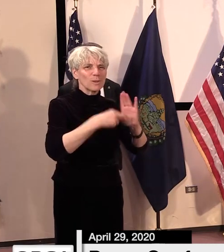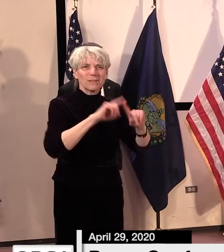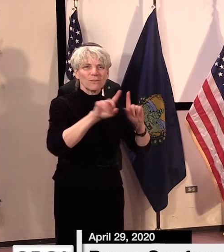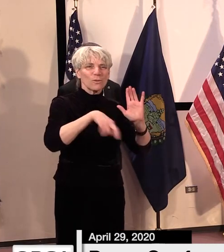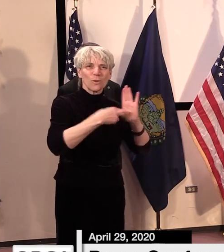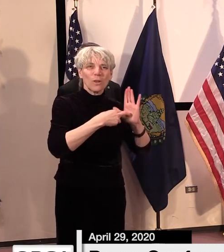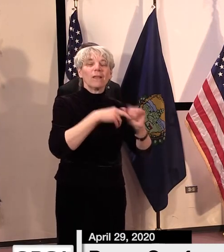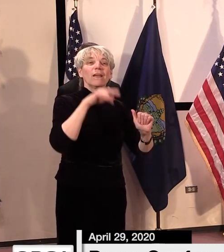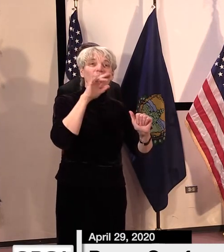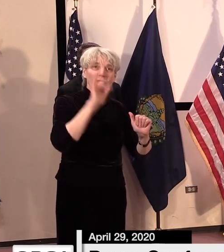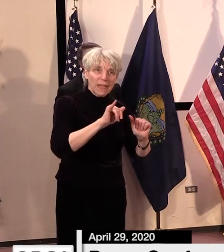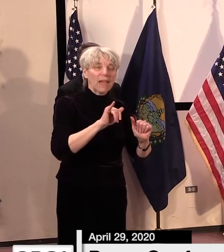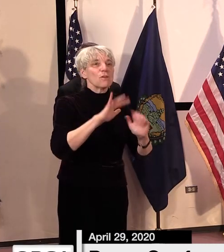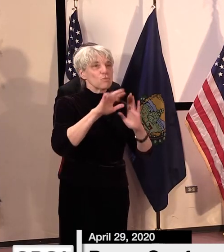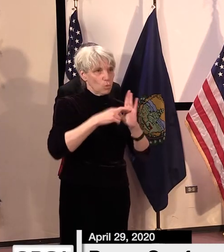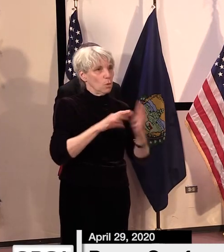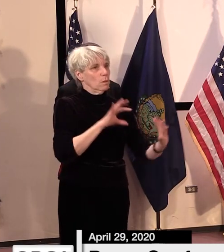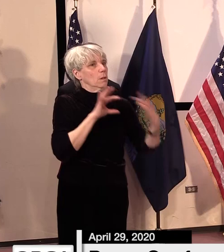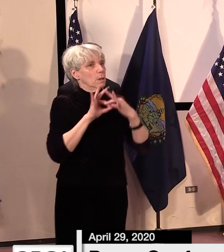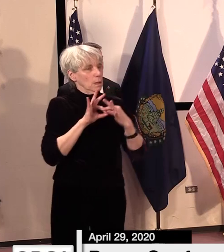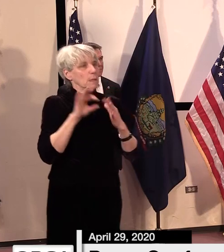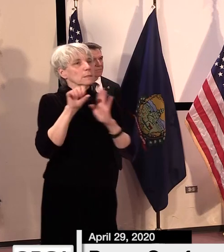is appropriately deployed.